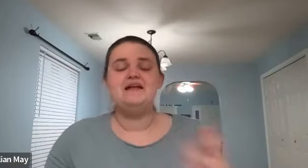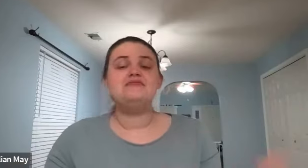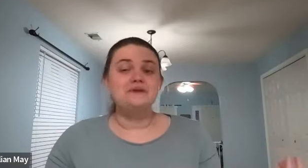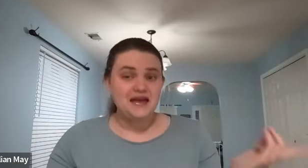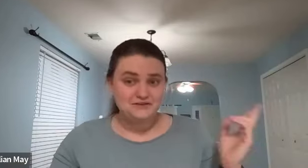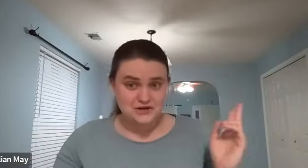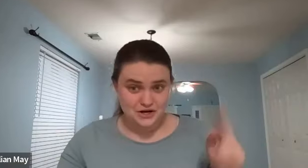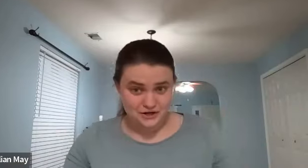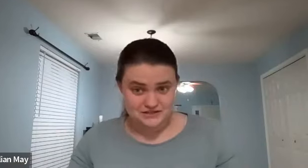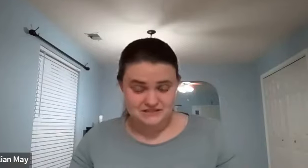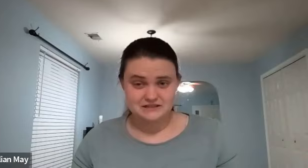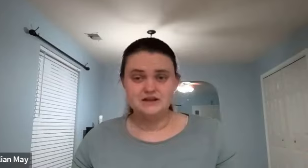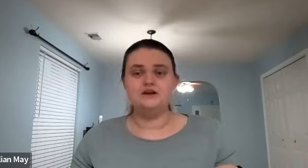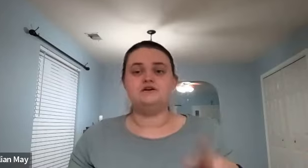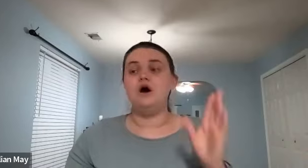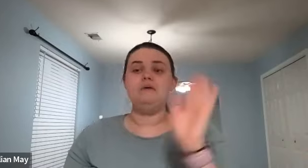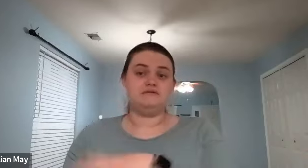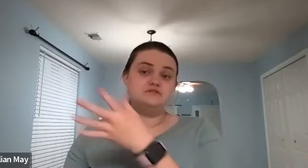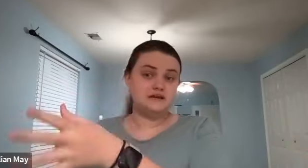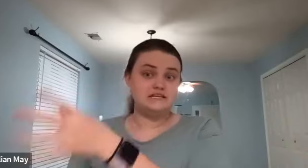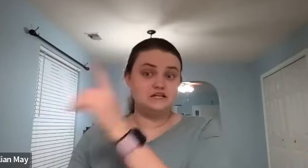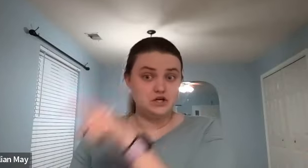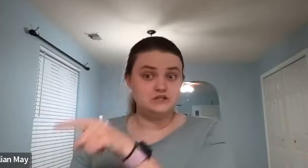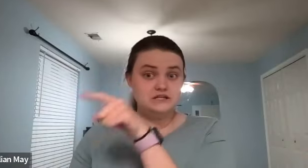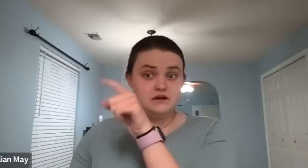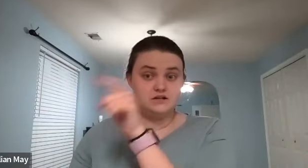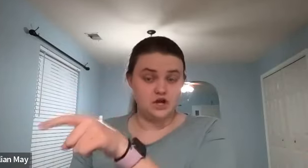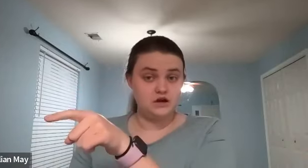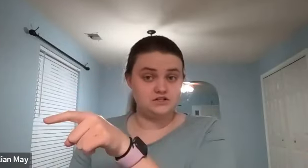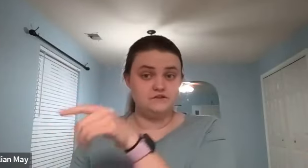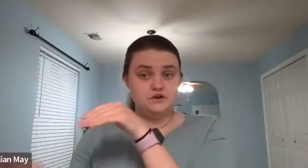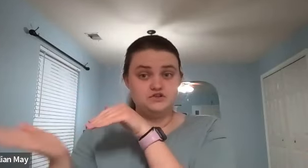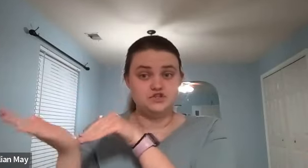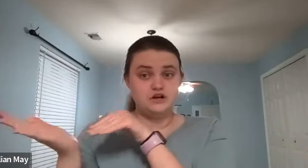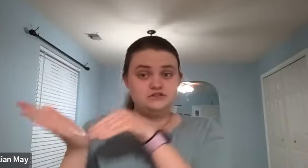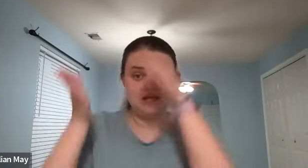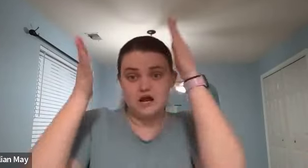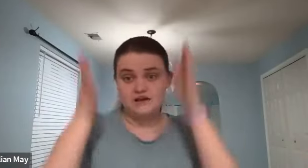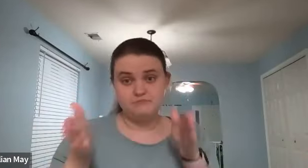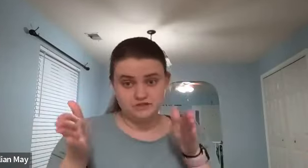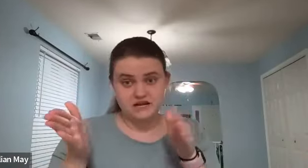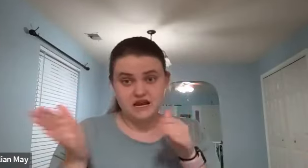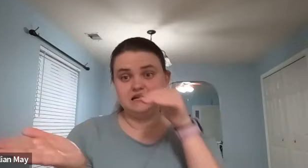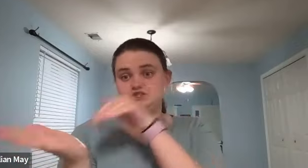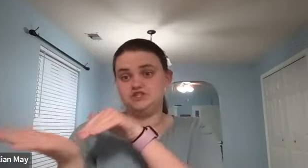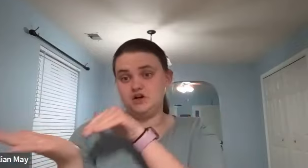Then we have nurse. Oh, wait. So like I was saying, nurse, doctor, if you notice, doctor did not have person added. It was just